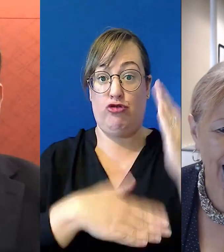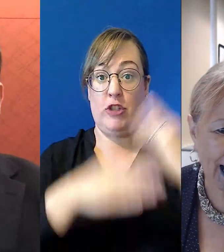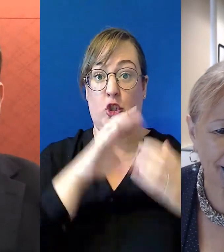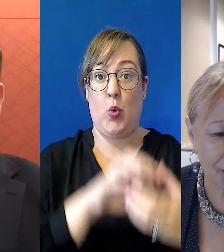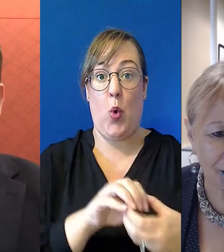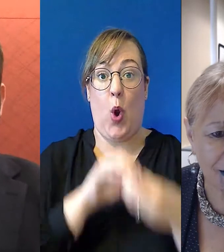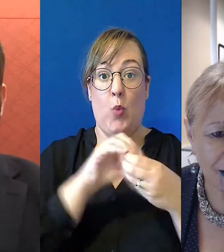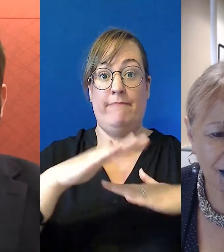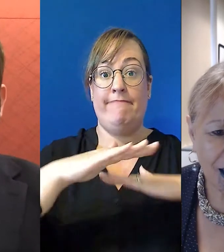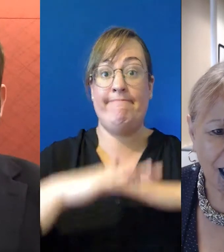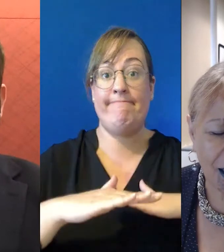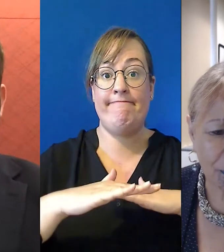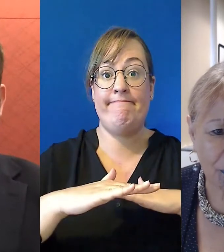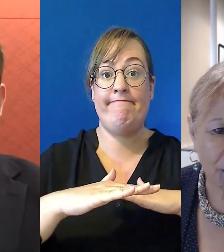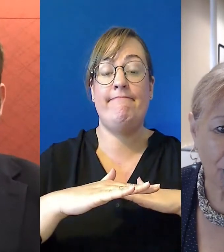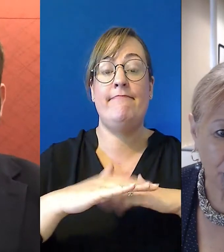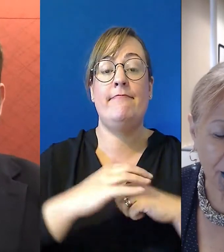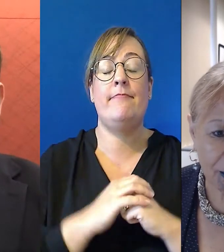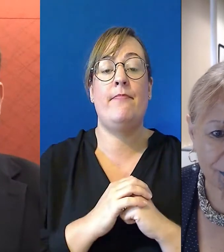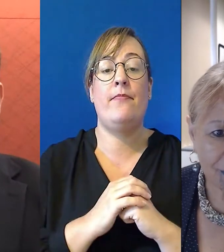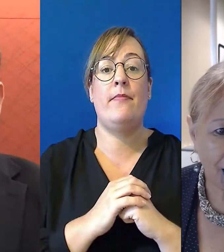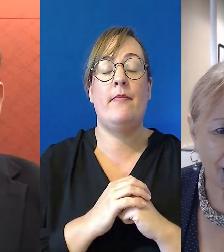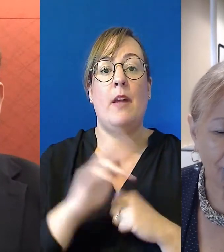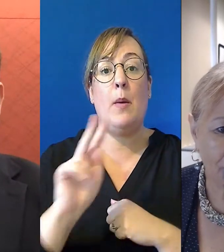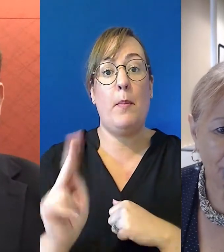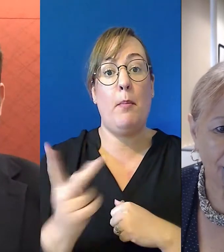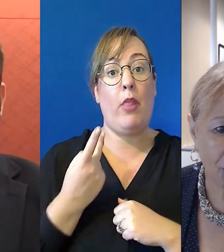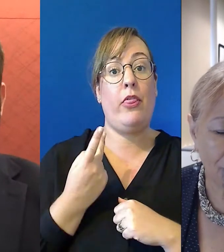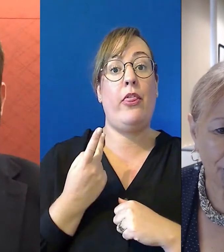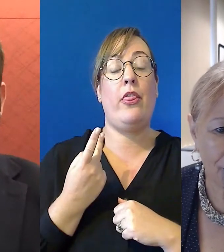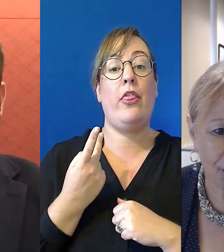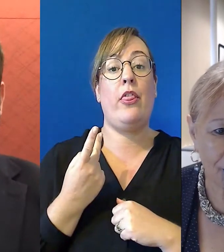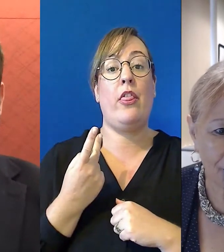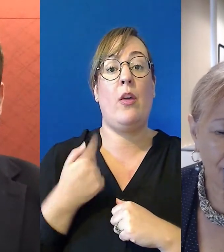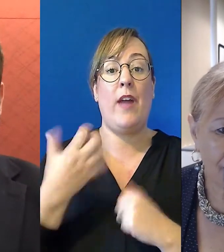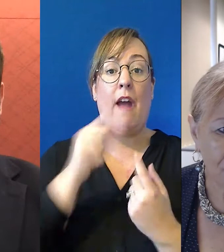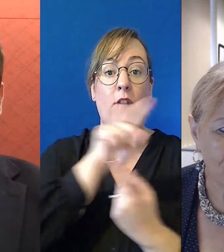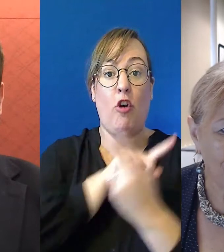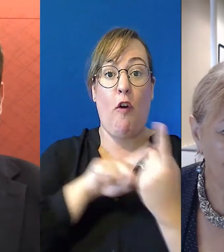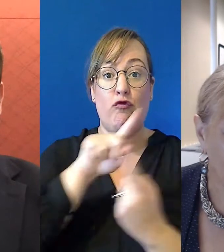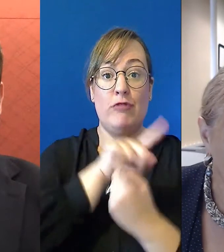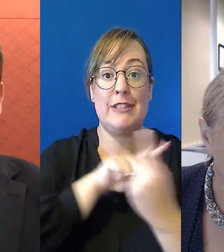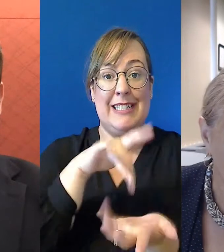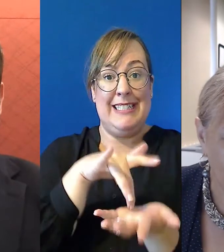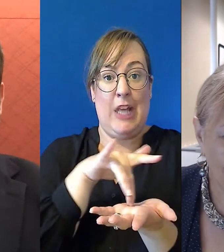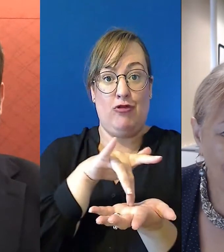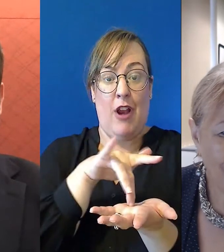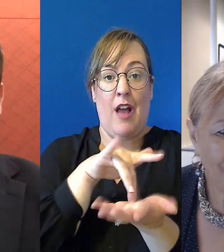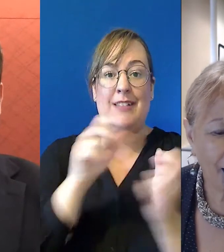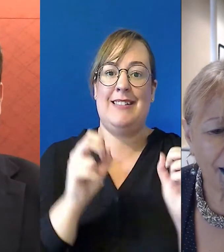land, and both where the conference is centralised,